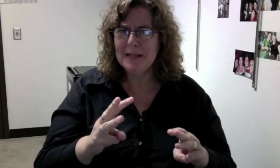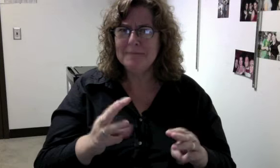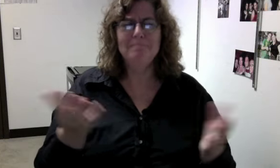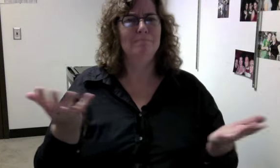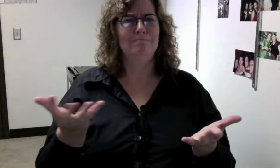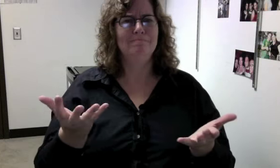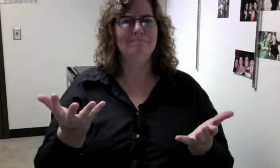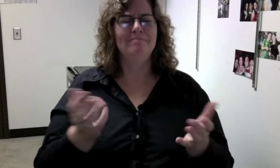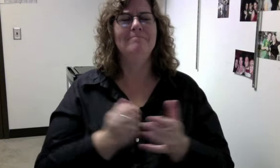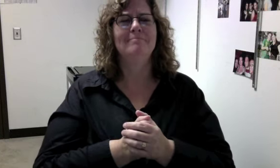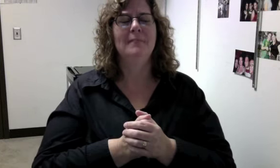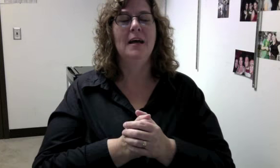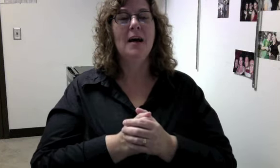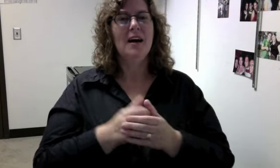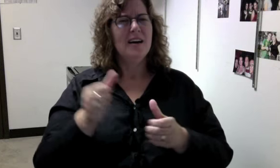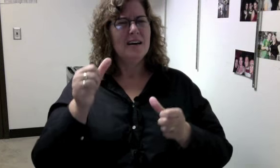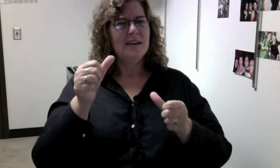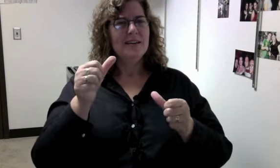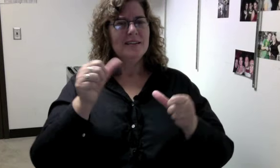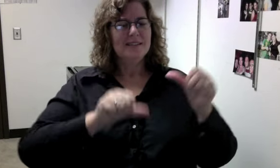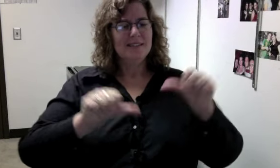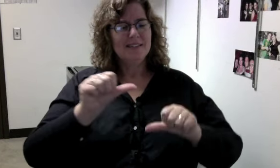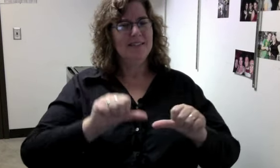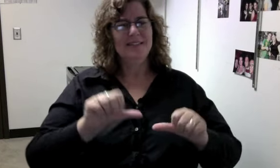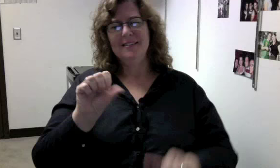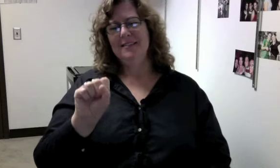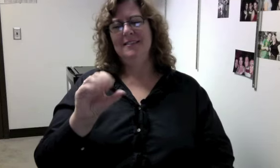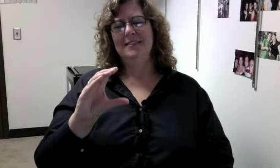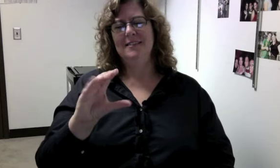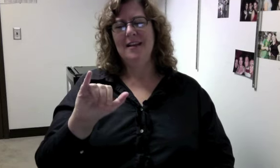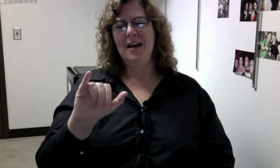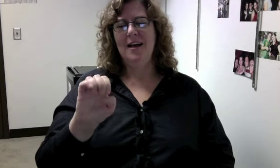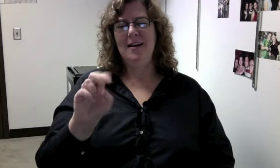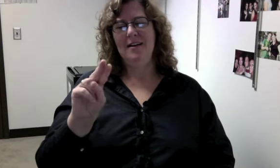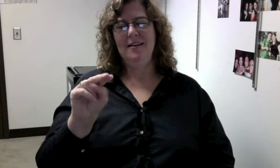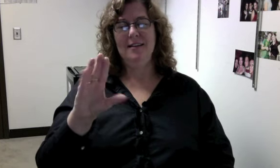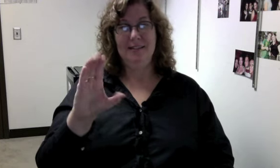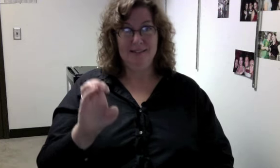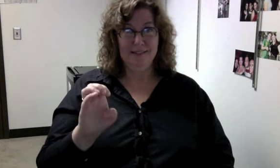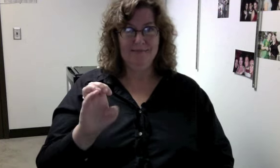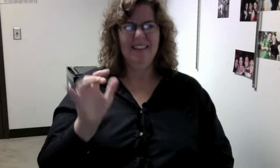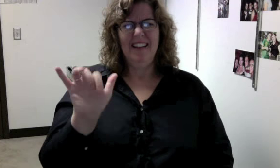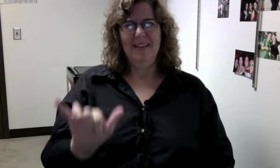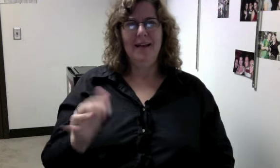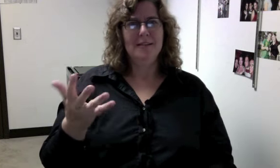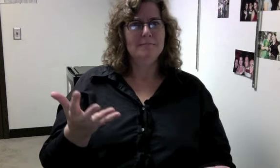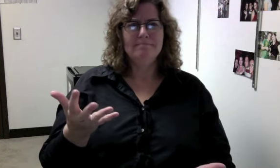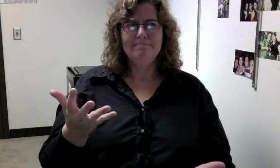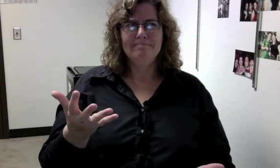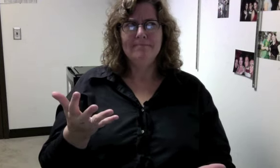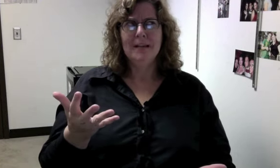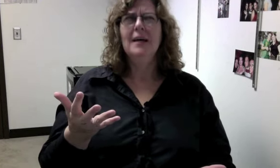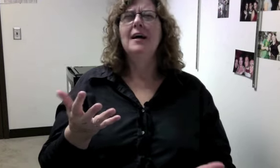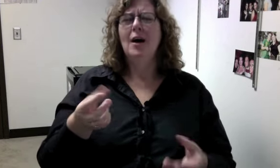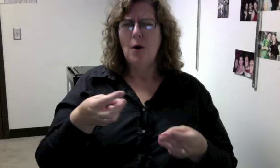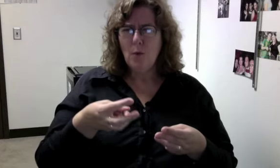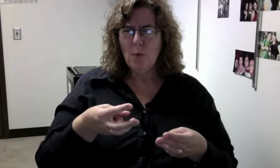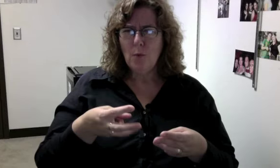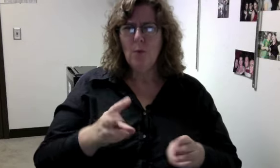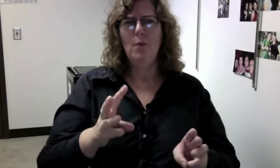thinking. And please, you have to understand that it's not only just science way of thinking, but this is what